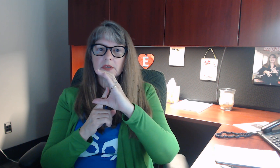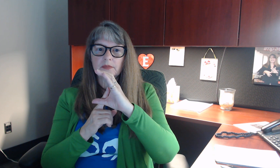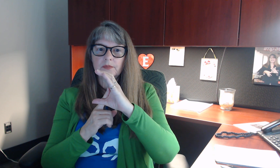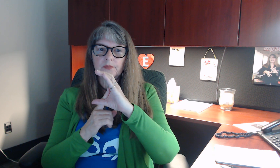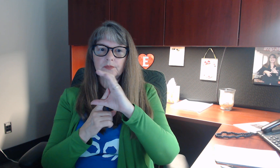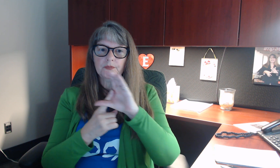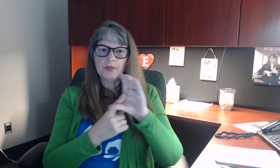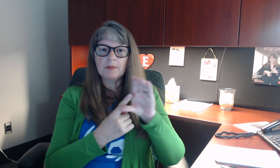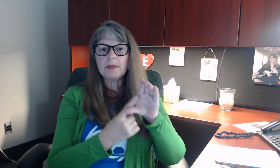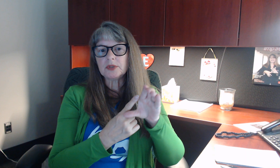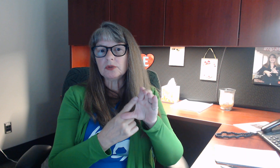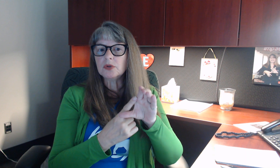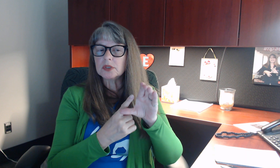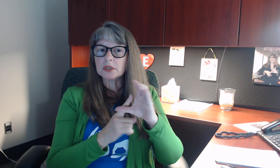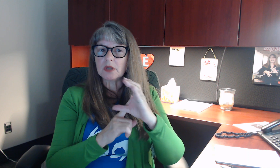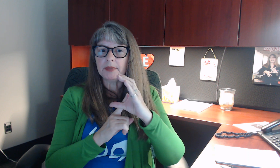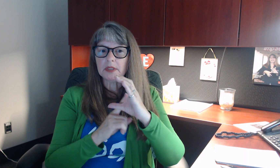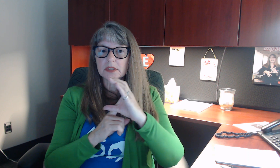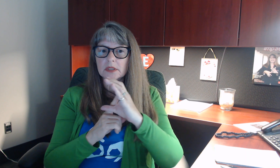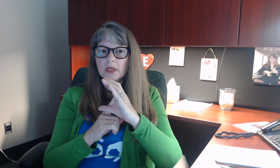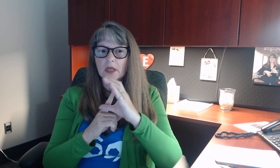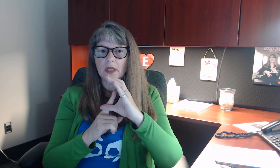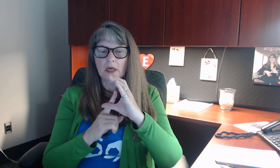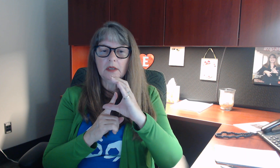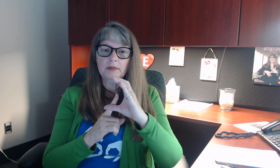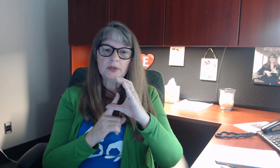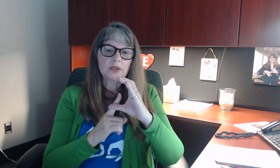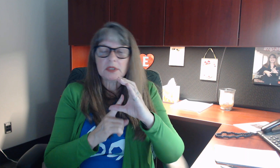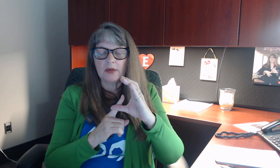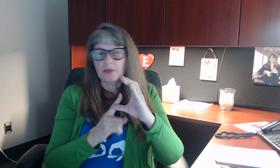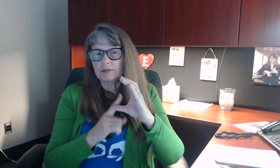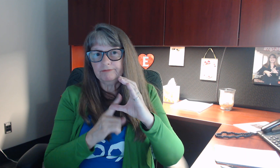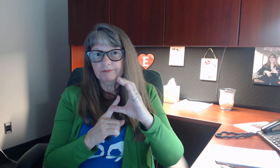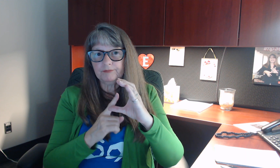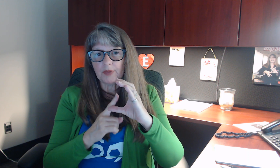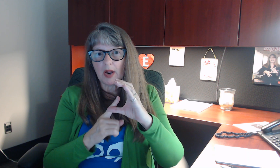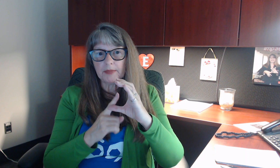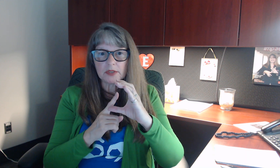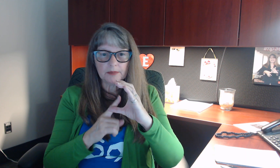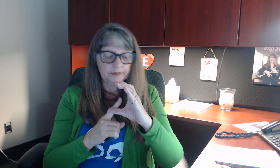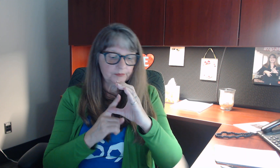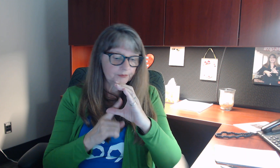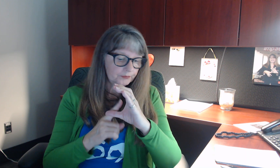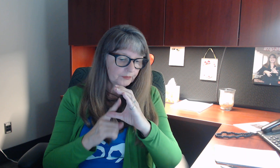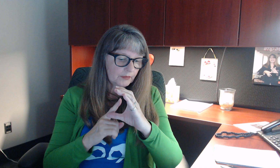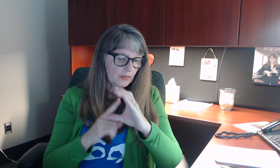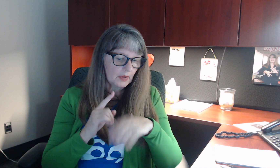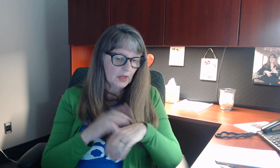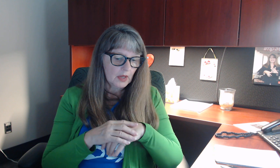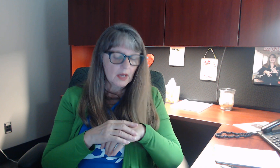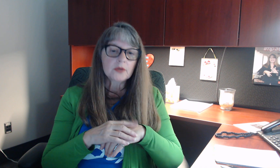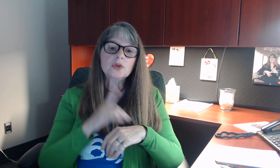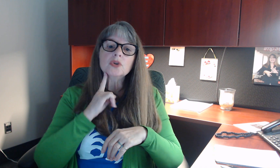communist. People still use this as communist. It's just the sign for for communism. To